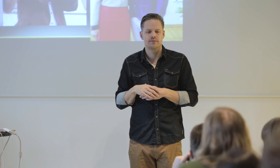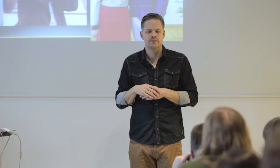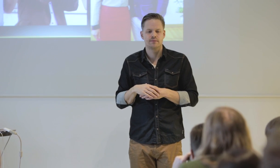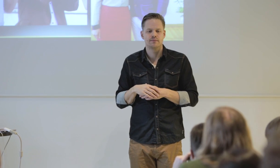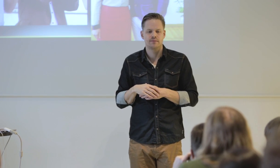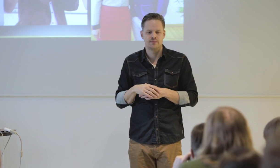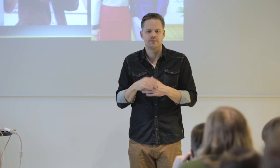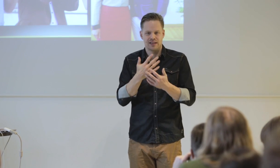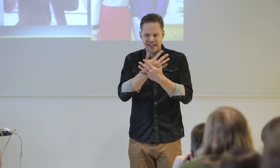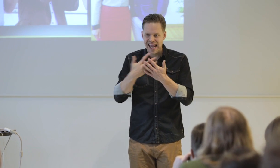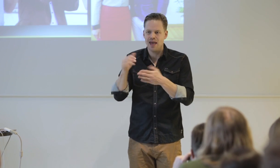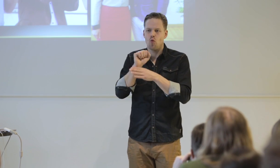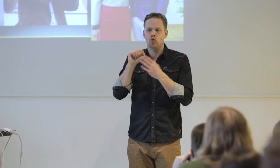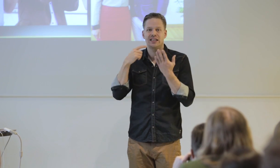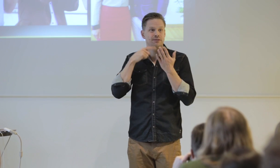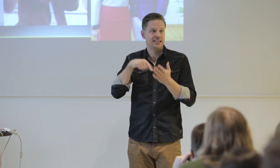of culture and language,